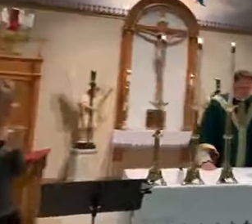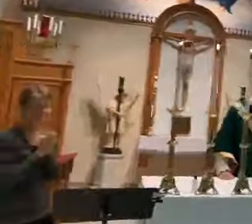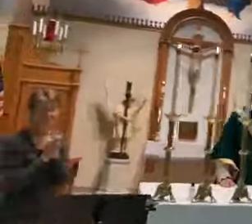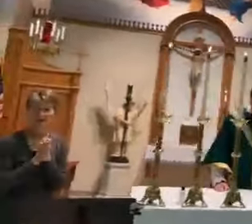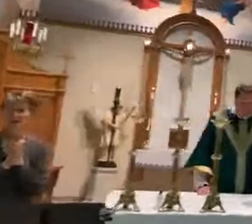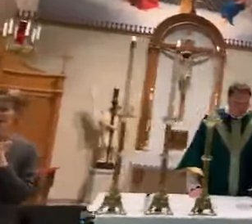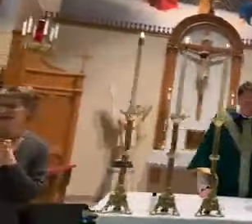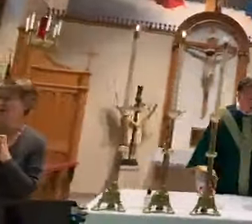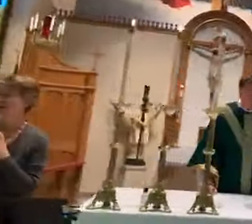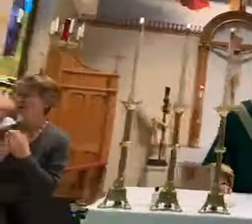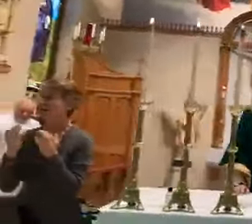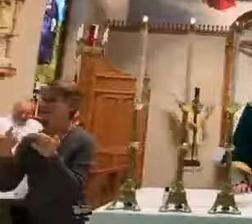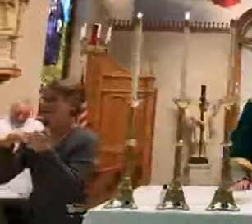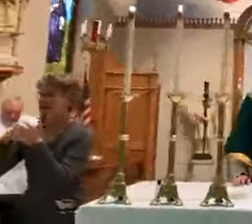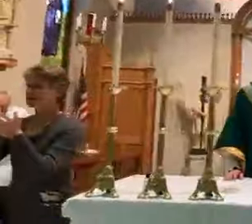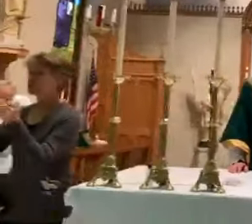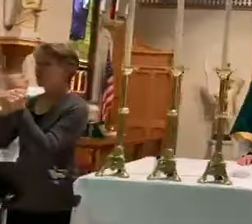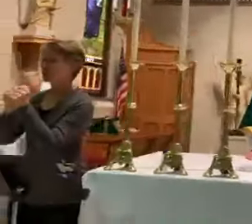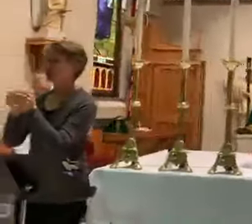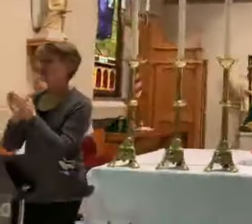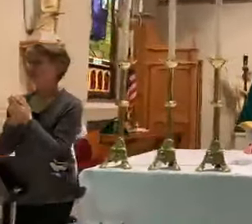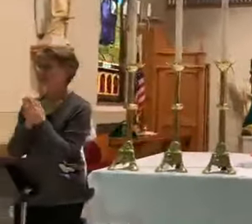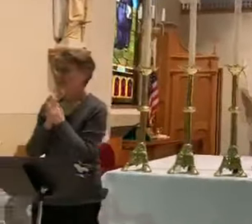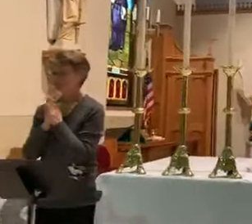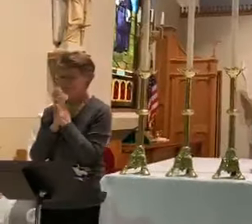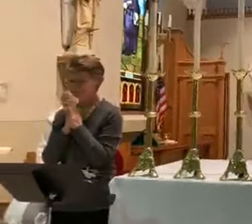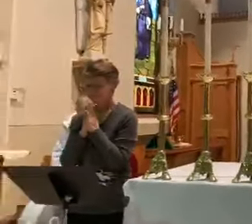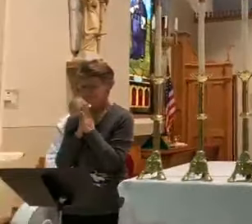Dear family, let's stand together.